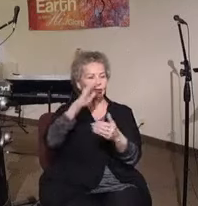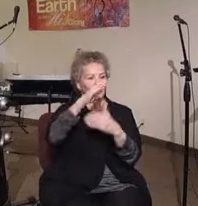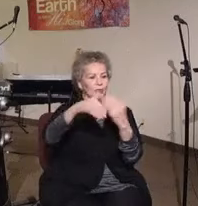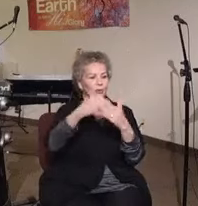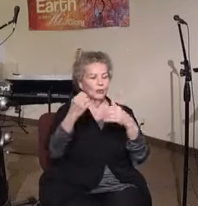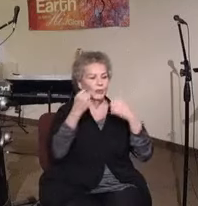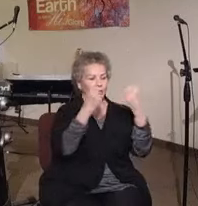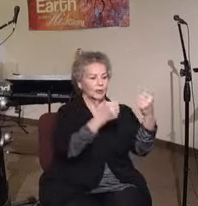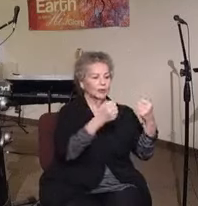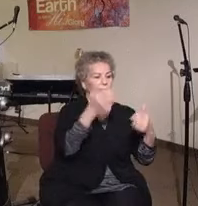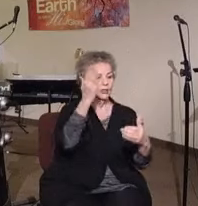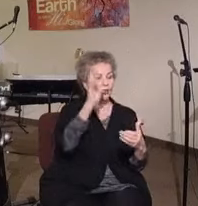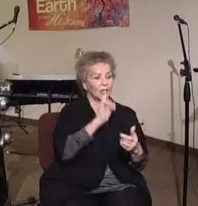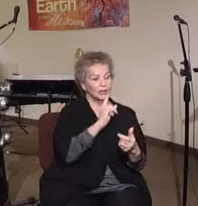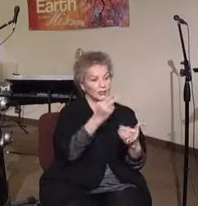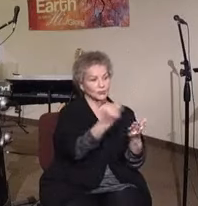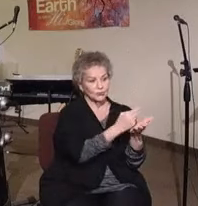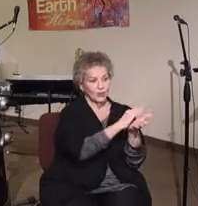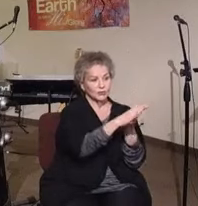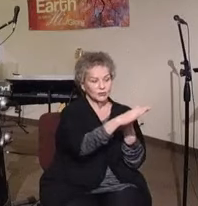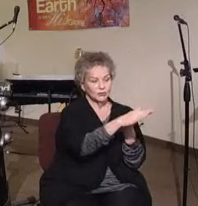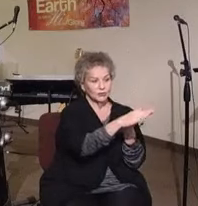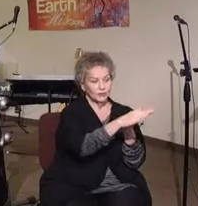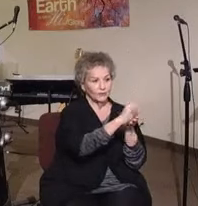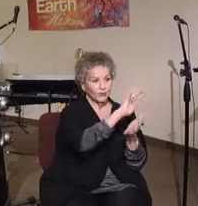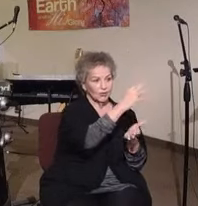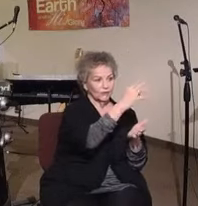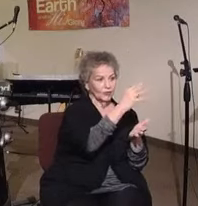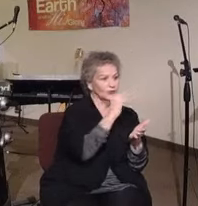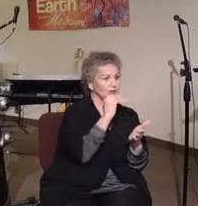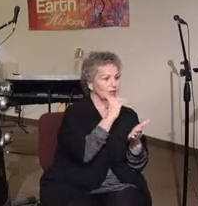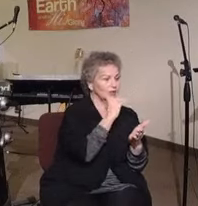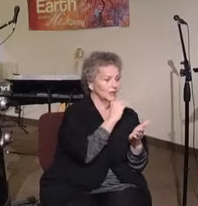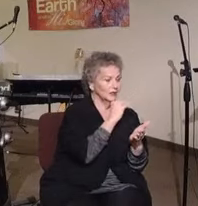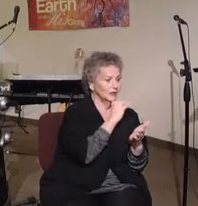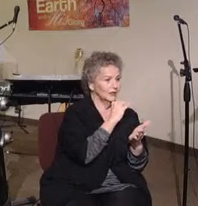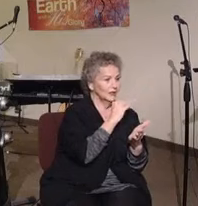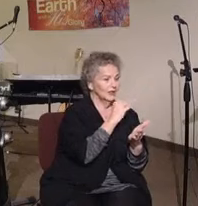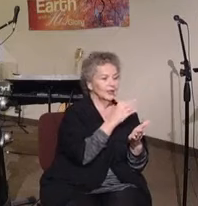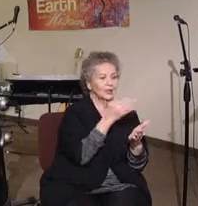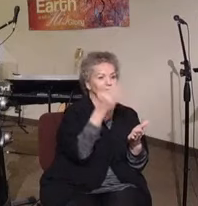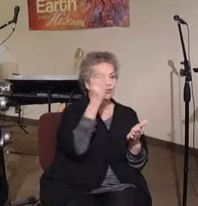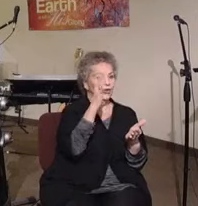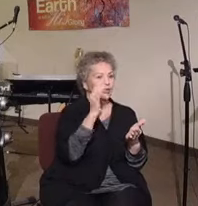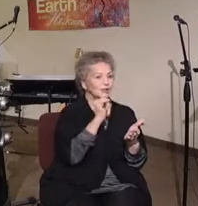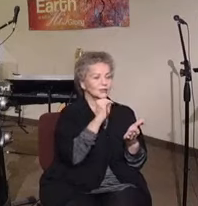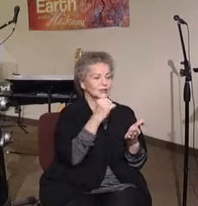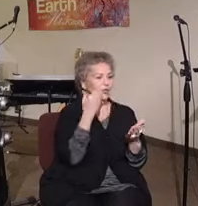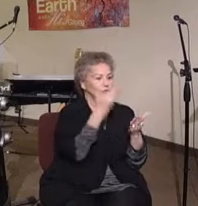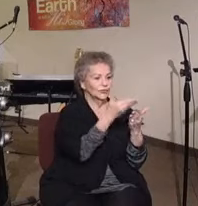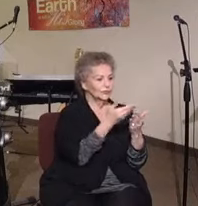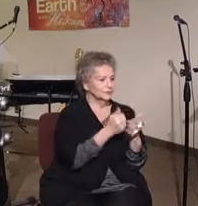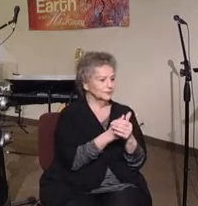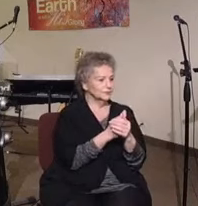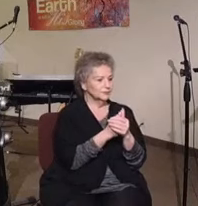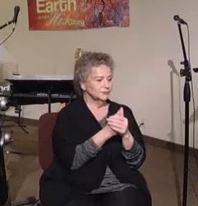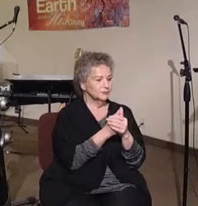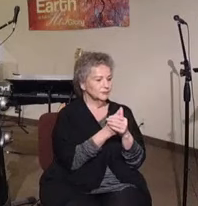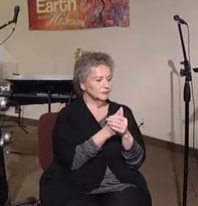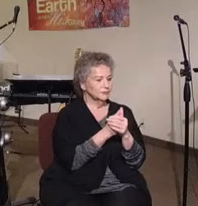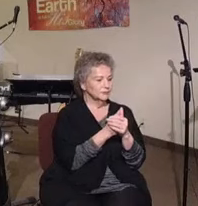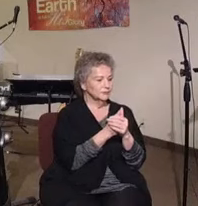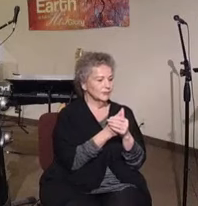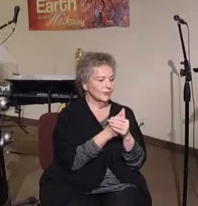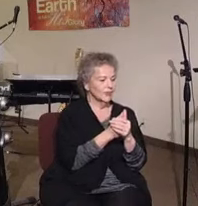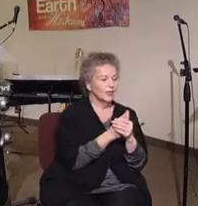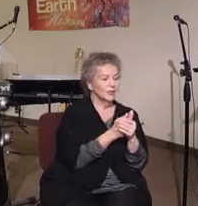God is righteous. The fourth lie is, God is not gracious. You see, Satan's temptation here is